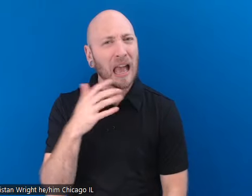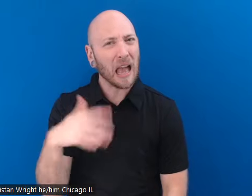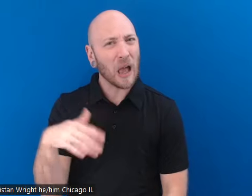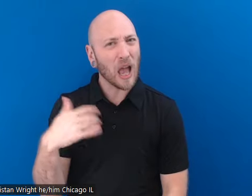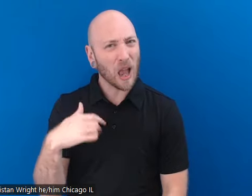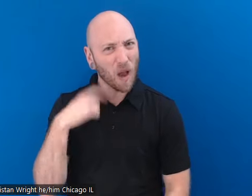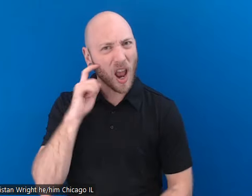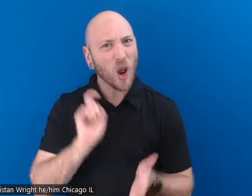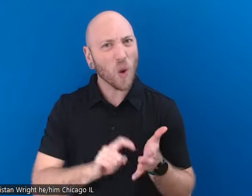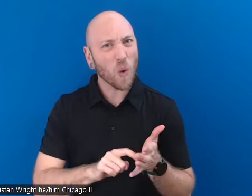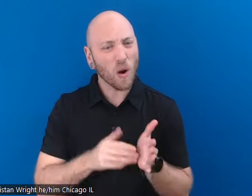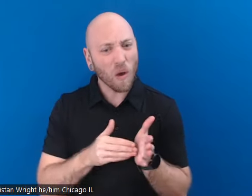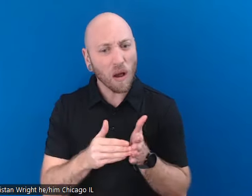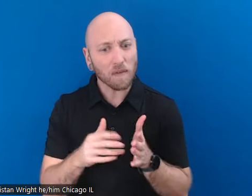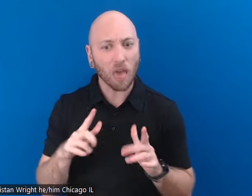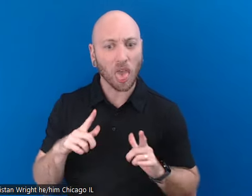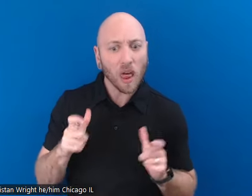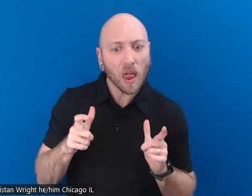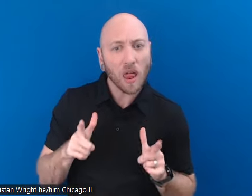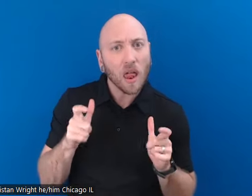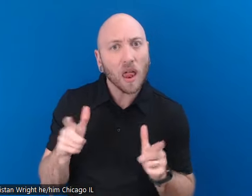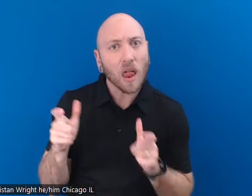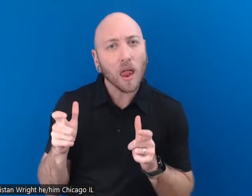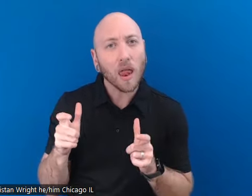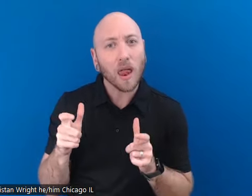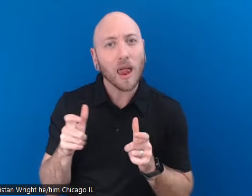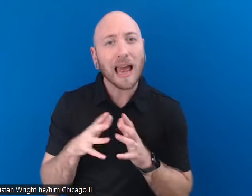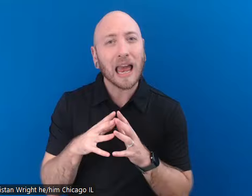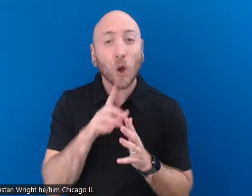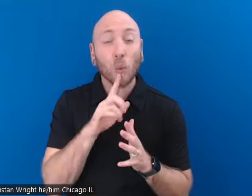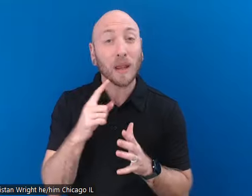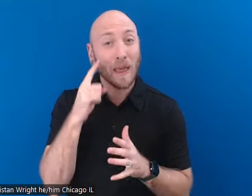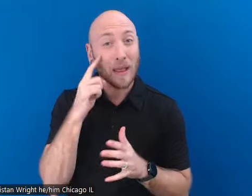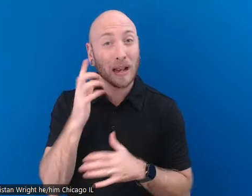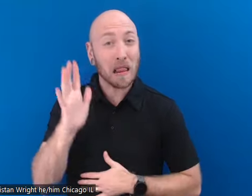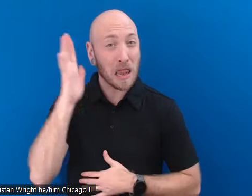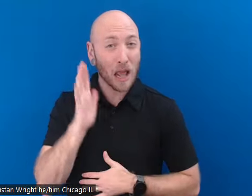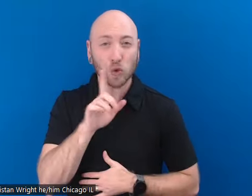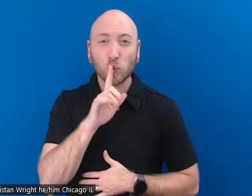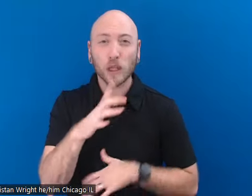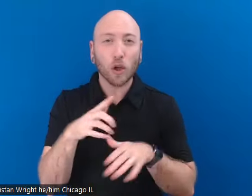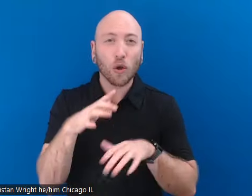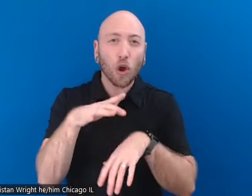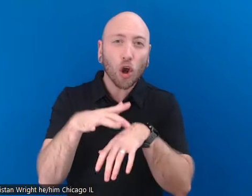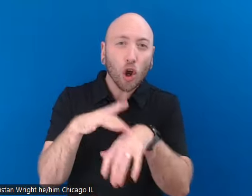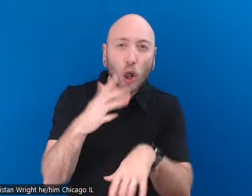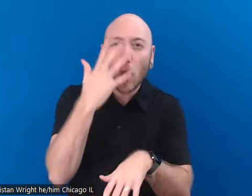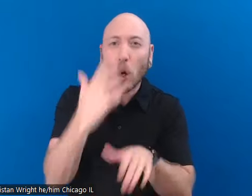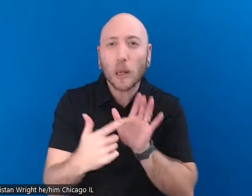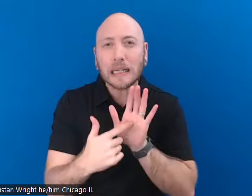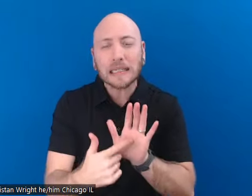behavior that I think were like early signs of untreated alcoholism in me. So while there's some things